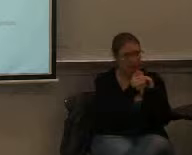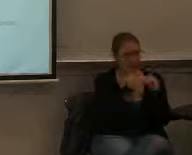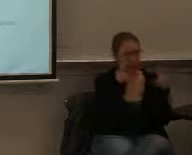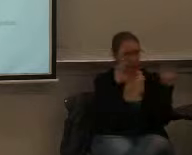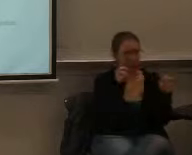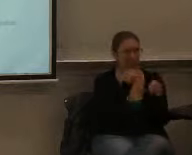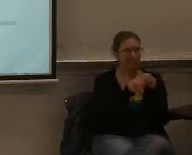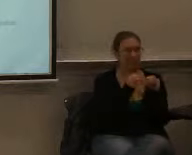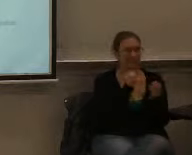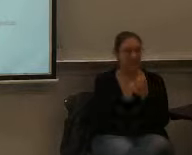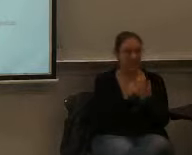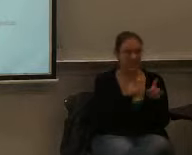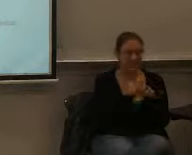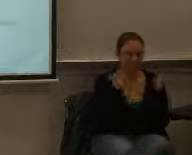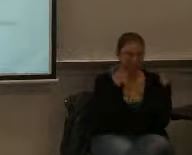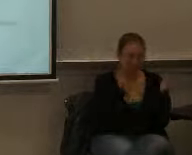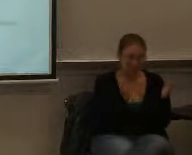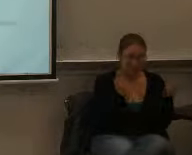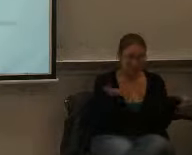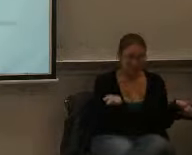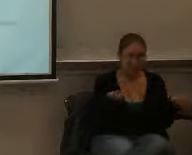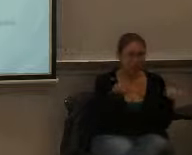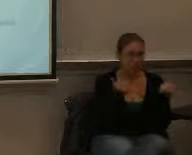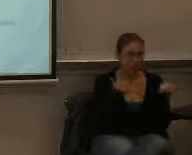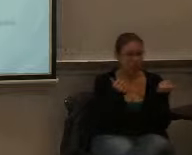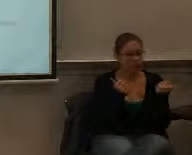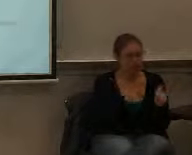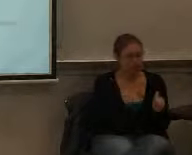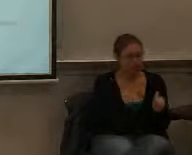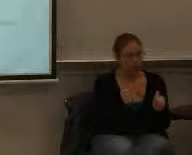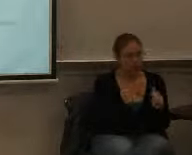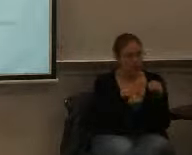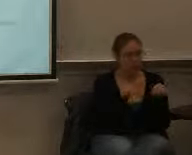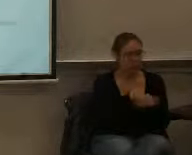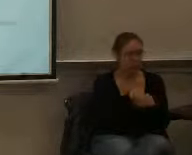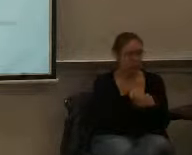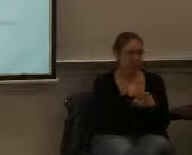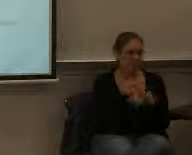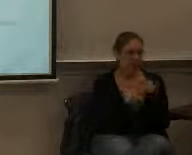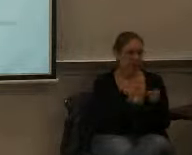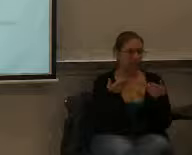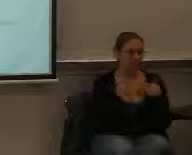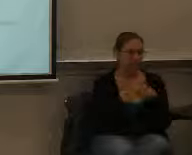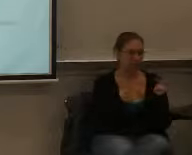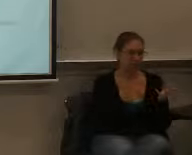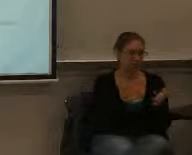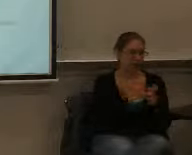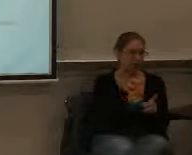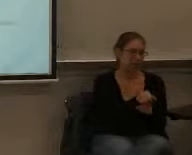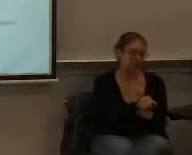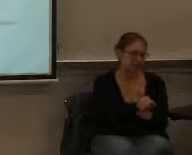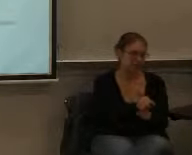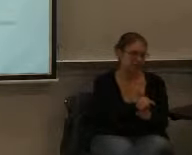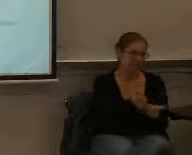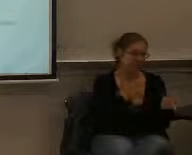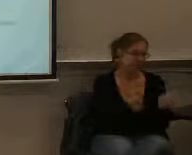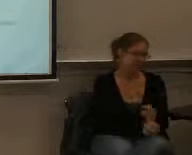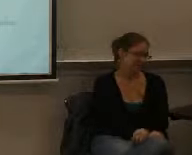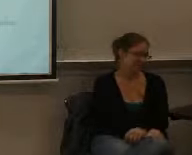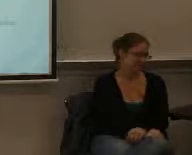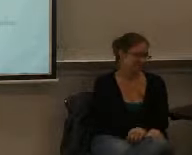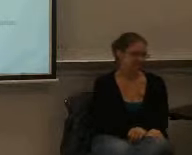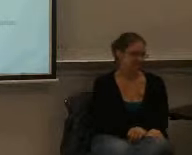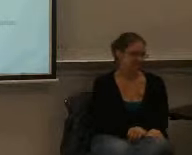that as a manager? Probably just try to get the species of fish that people want to catch and not have the water quality be too bad.